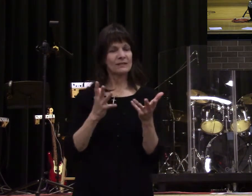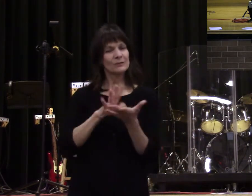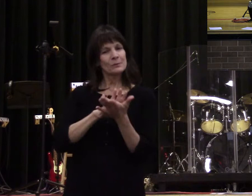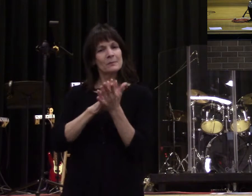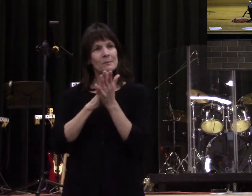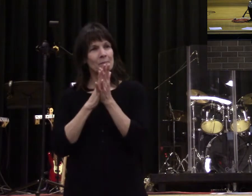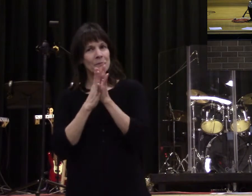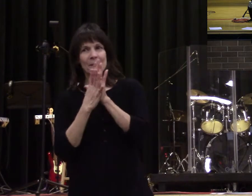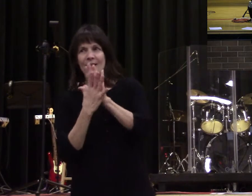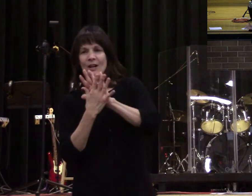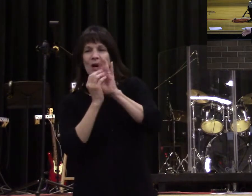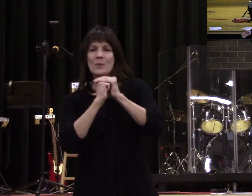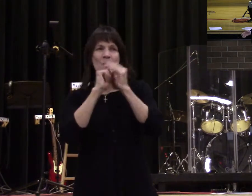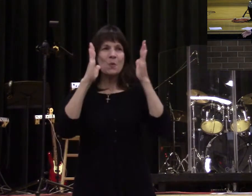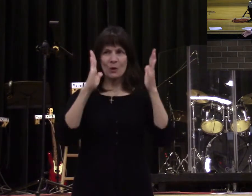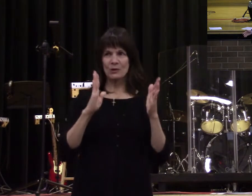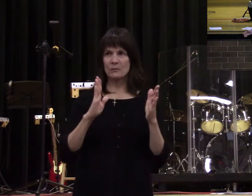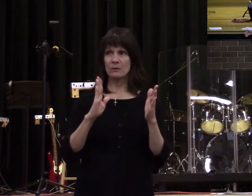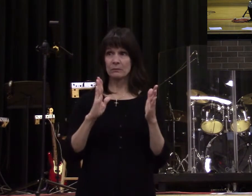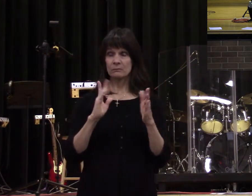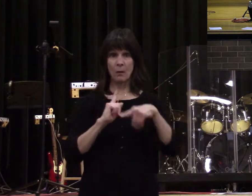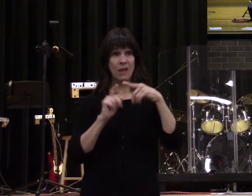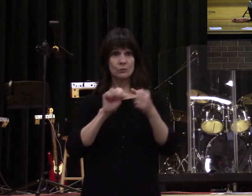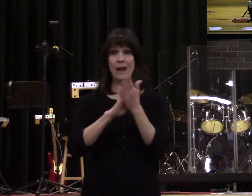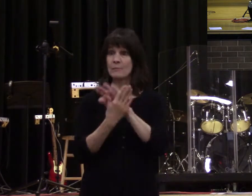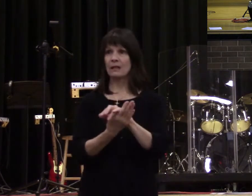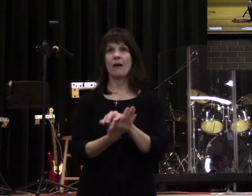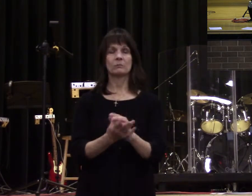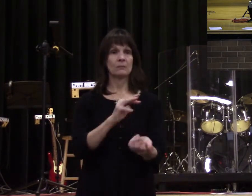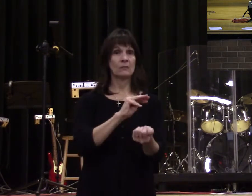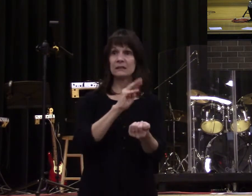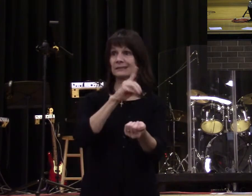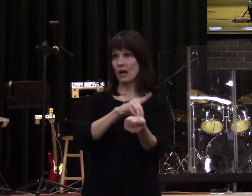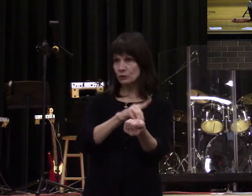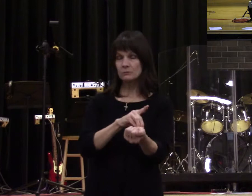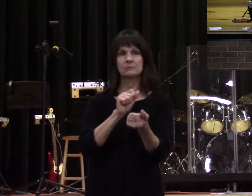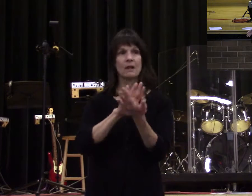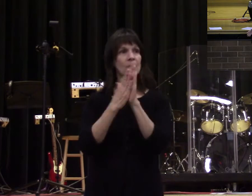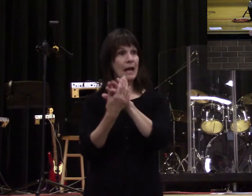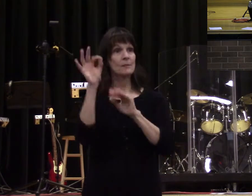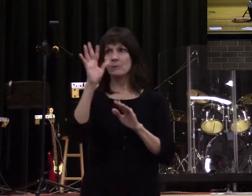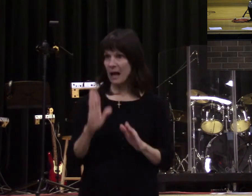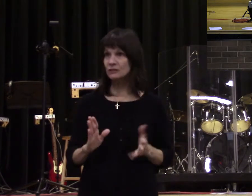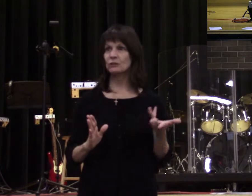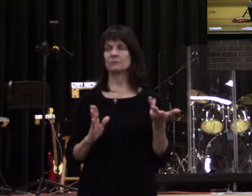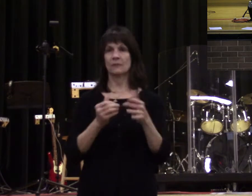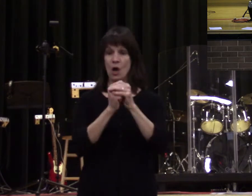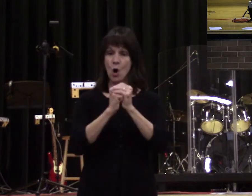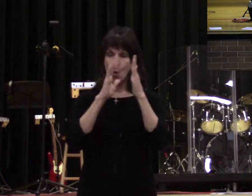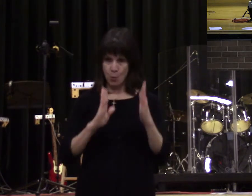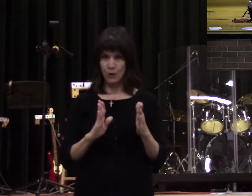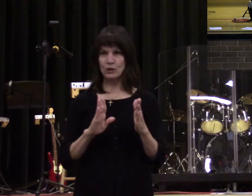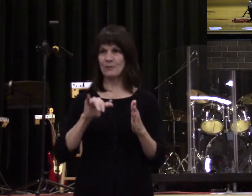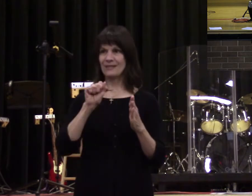worshiper. And then you might be also a doctor. You might be a worshiper and you might also be a pastor. You might be a